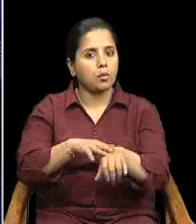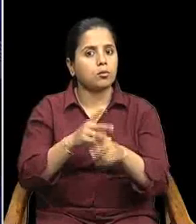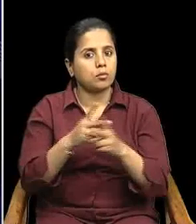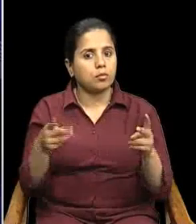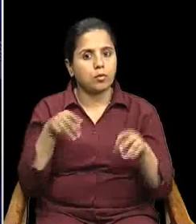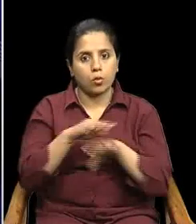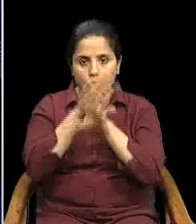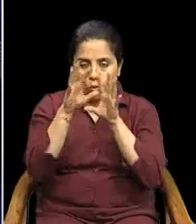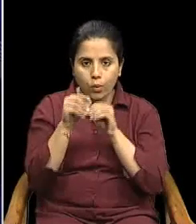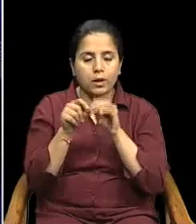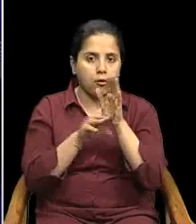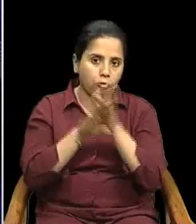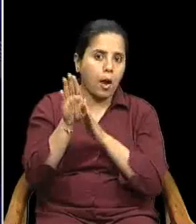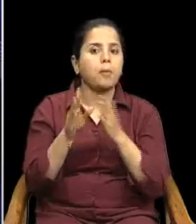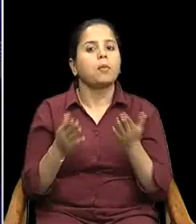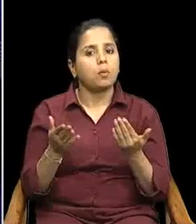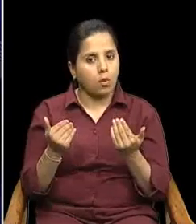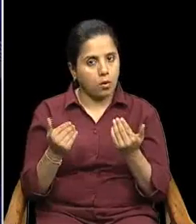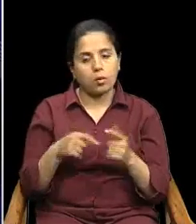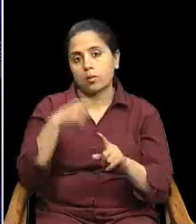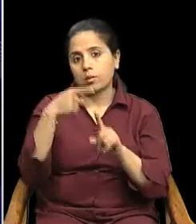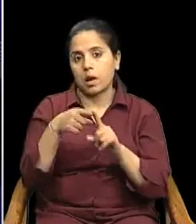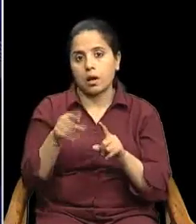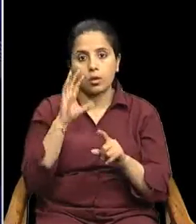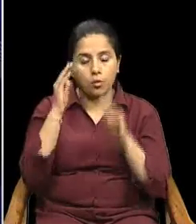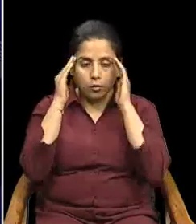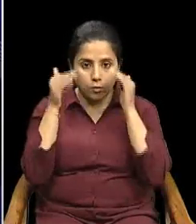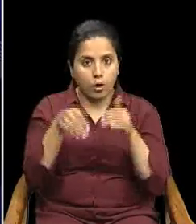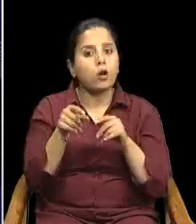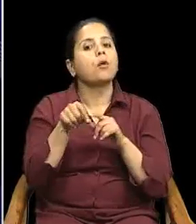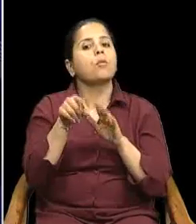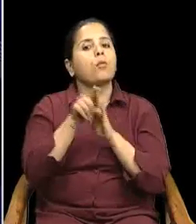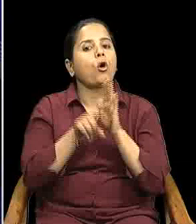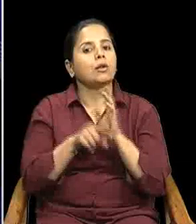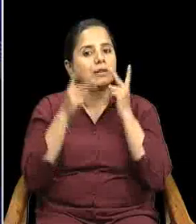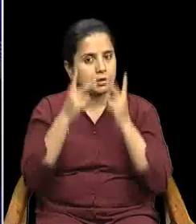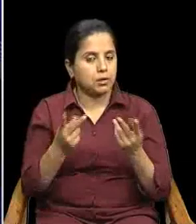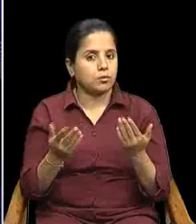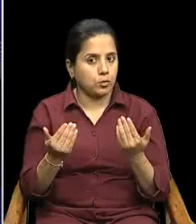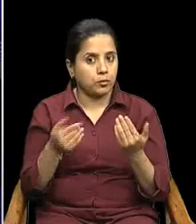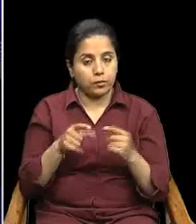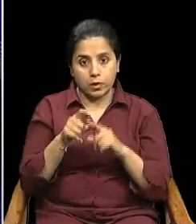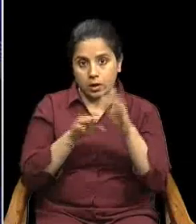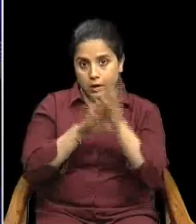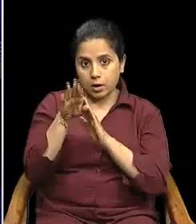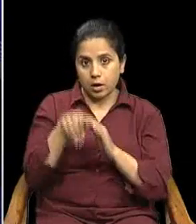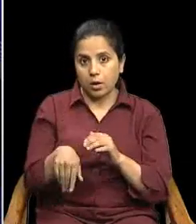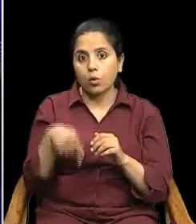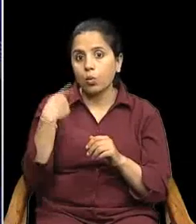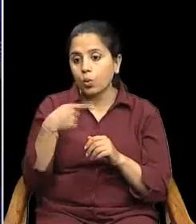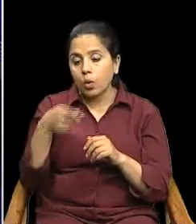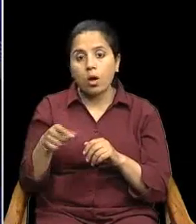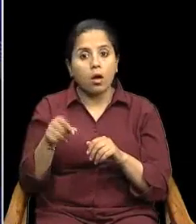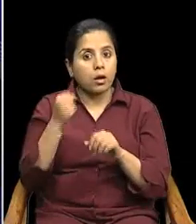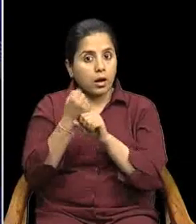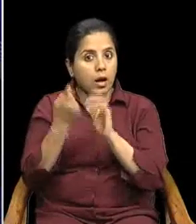a holistic development as emphasized in the policy. The development of the graduate